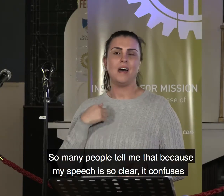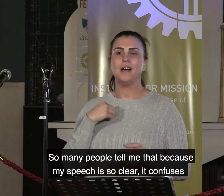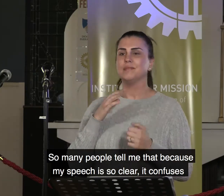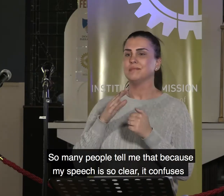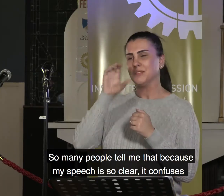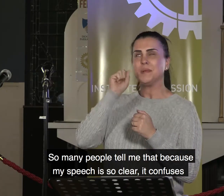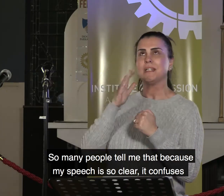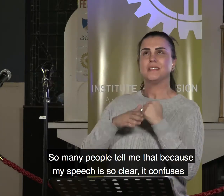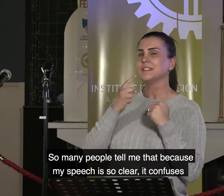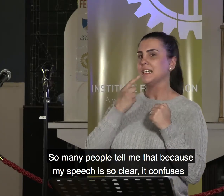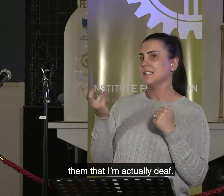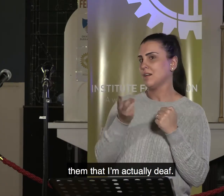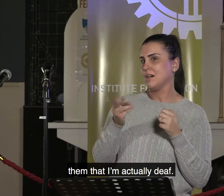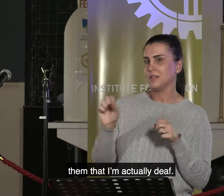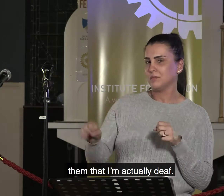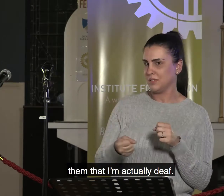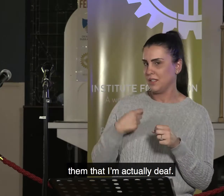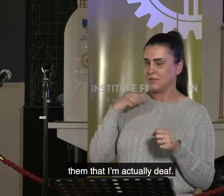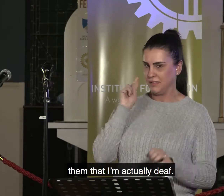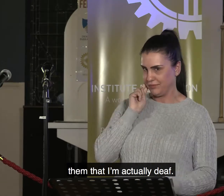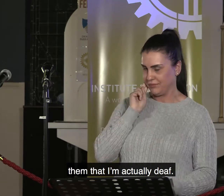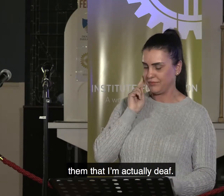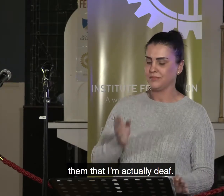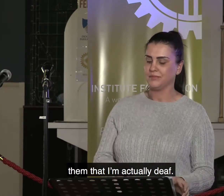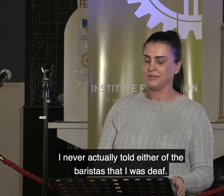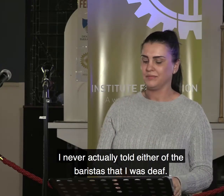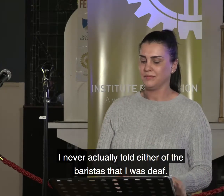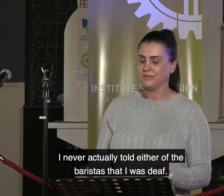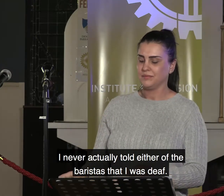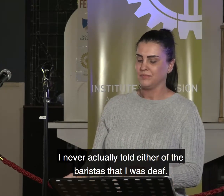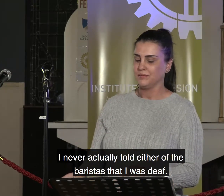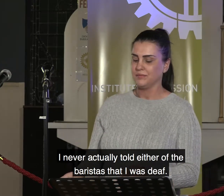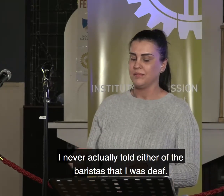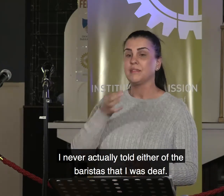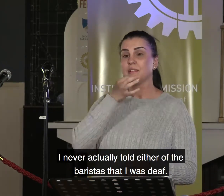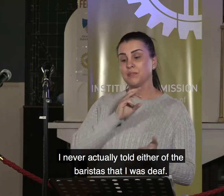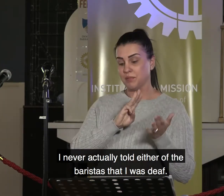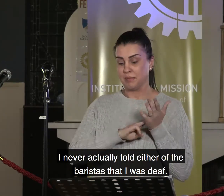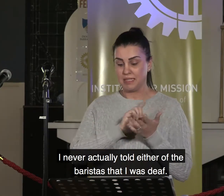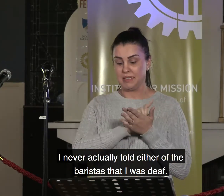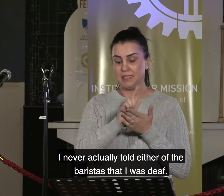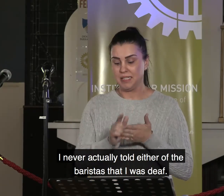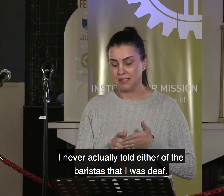so clear, it confuses them that I'm actually deaf. I never actually told either of the baristas that I was